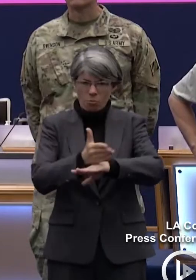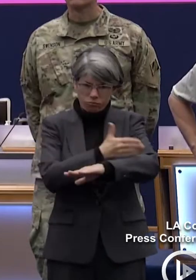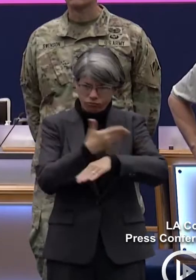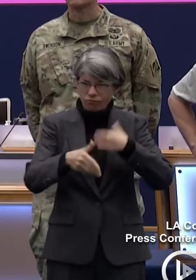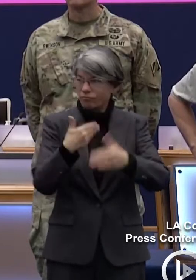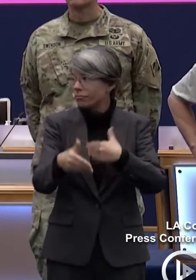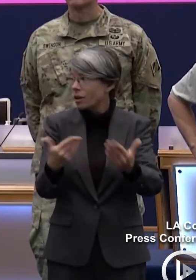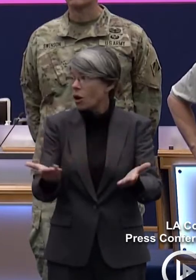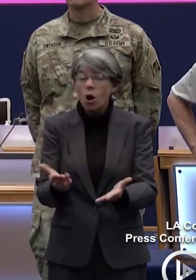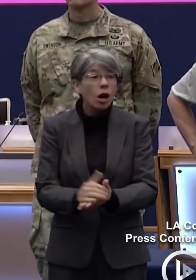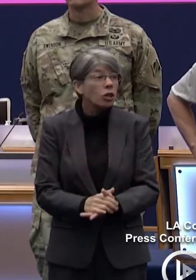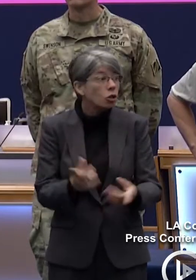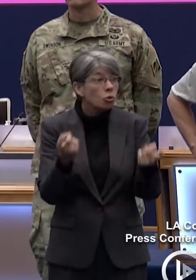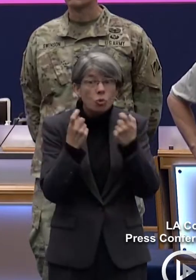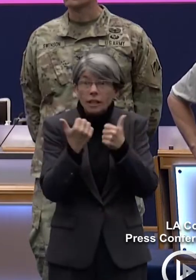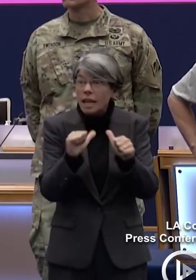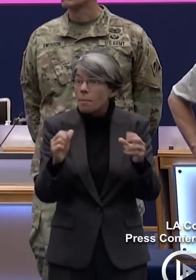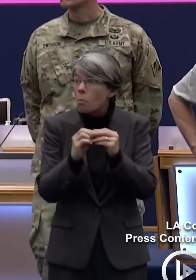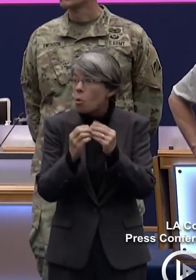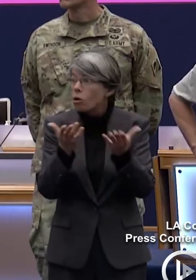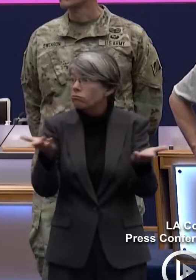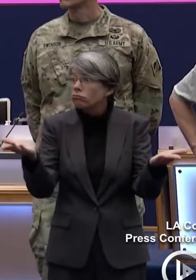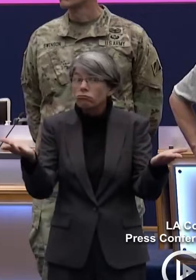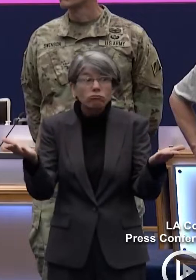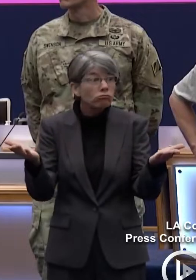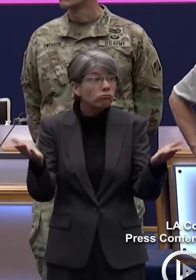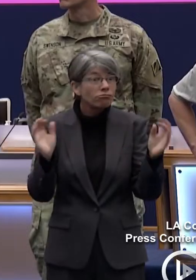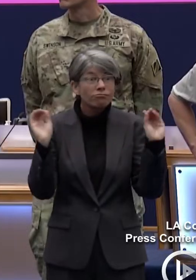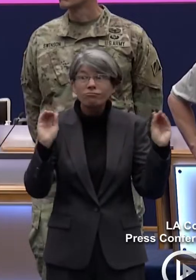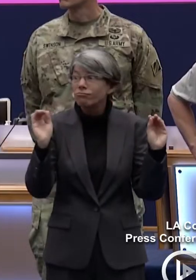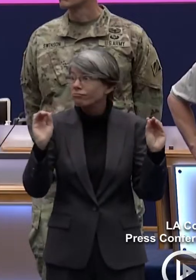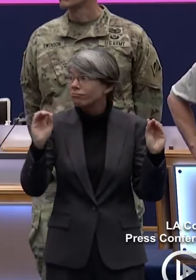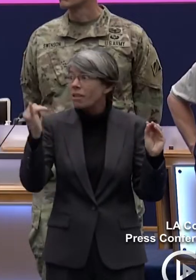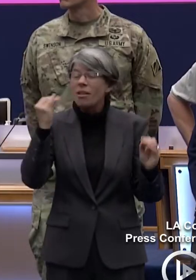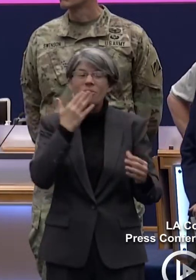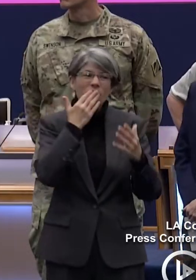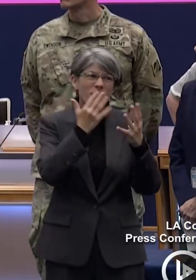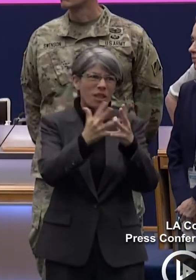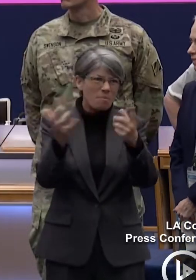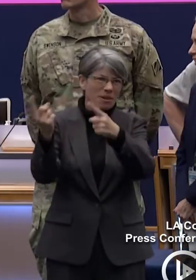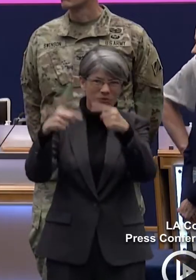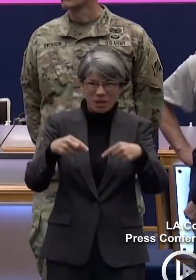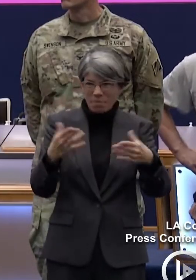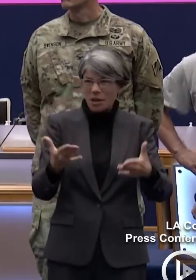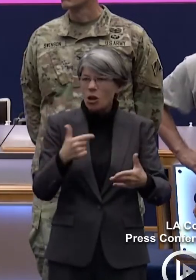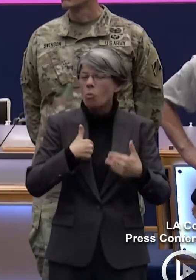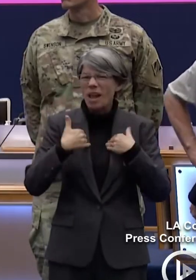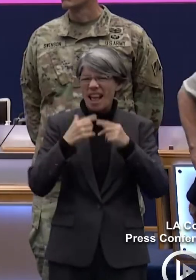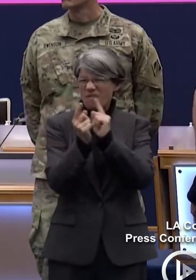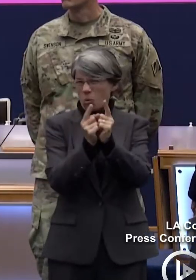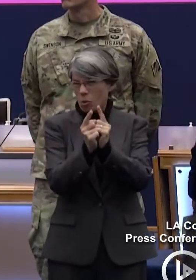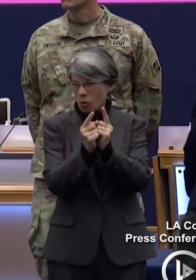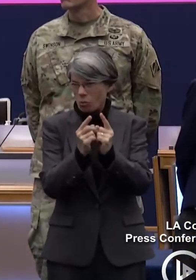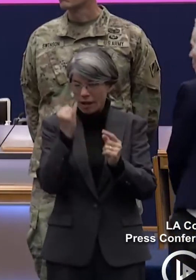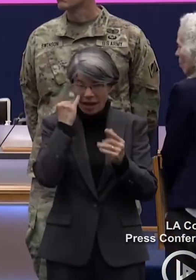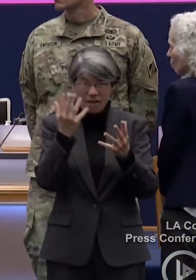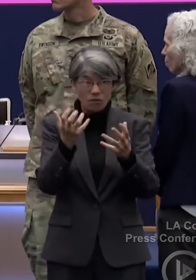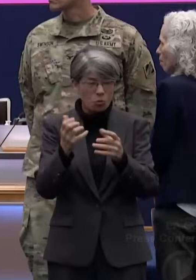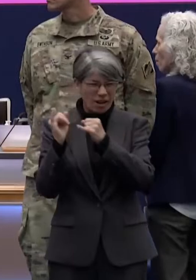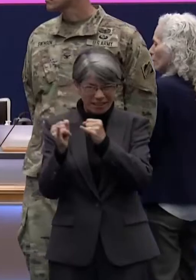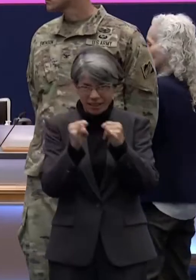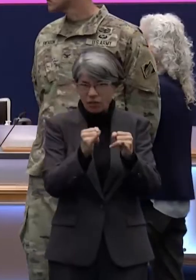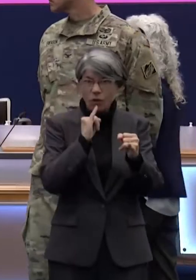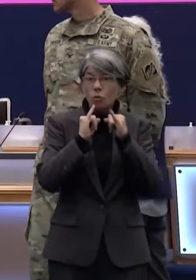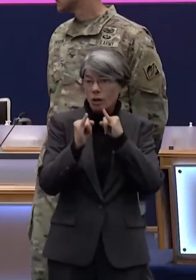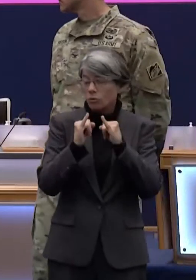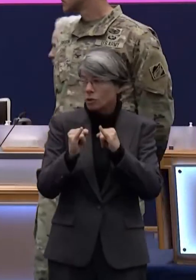Thank you. Any final questions? All right. If not, thank you for attending. We will have one-on-ones. If you'd like an individual